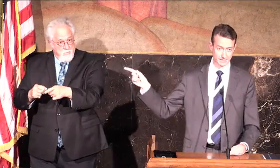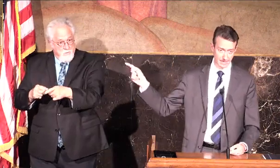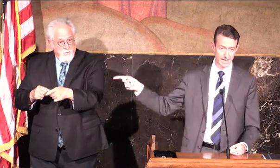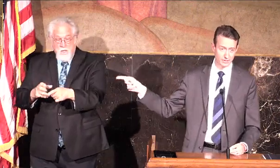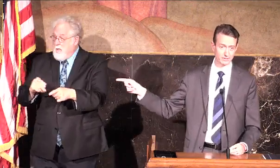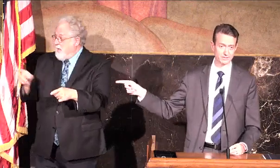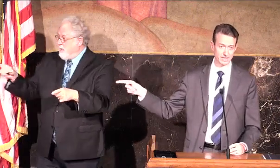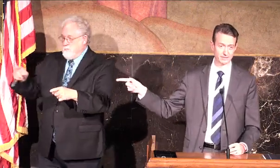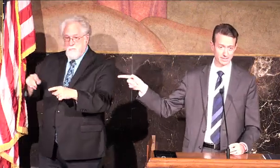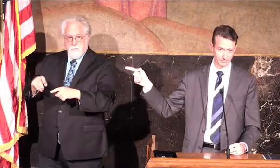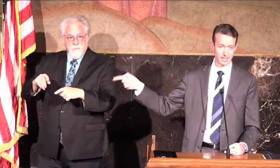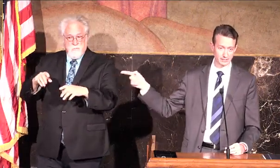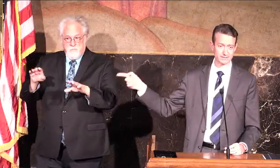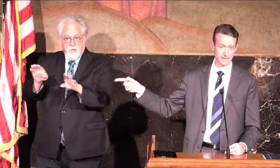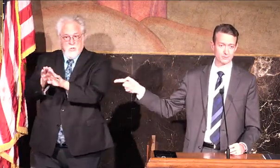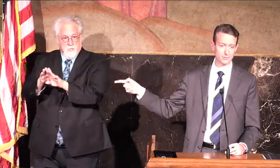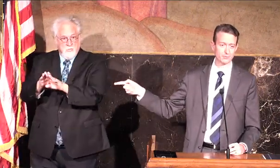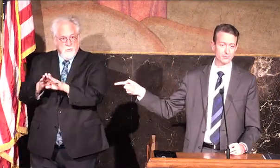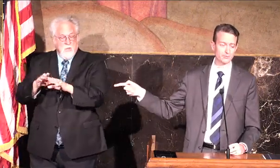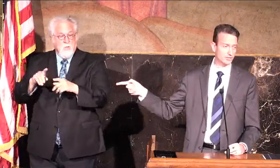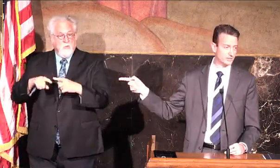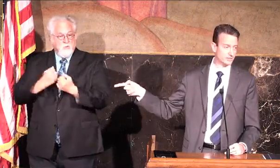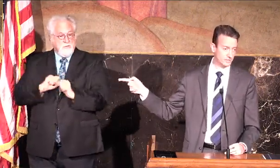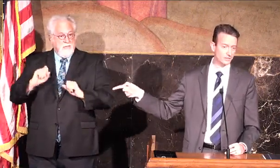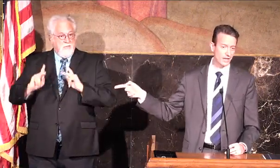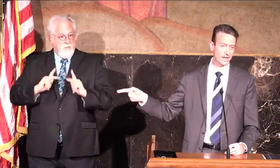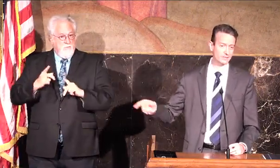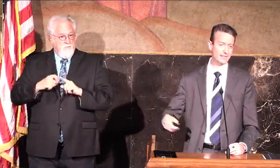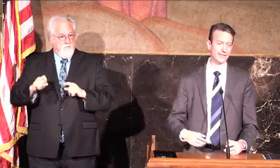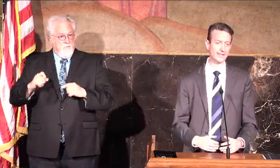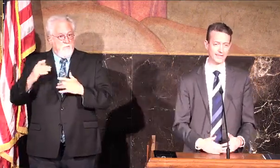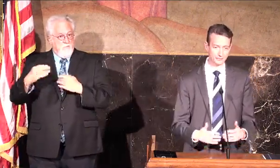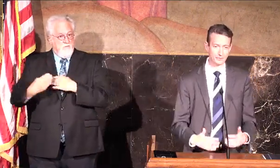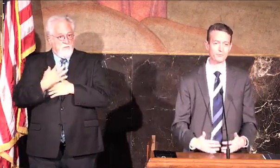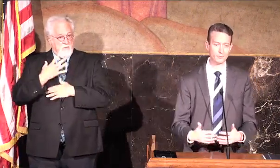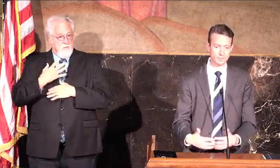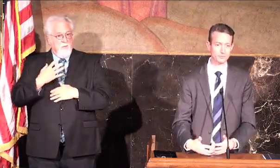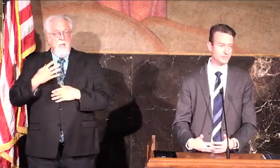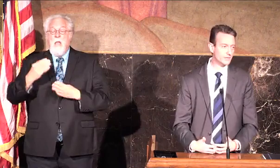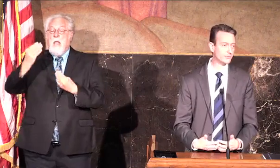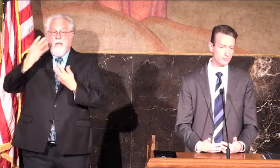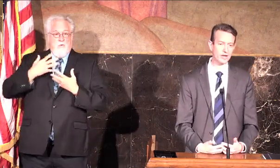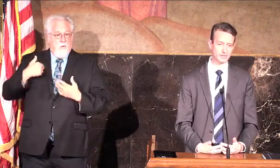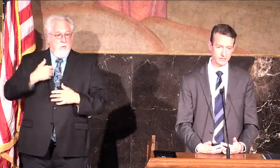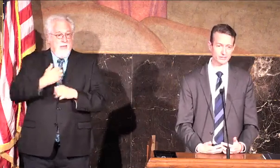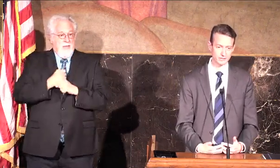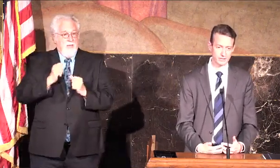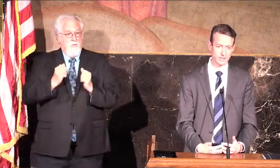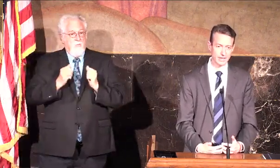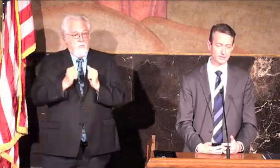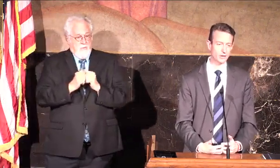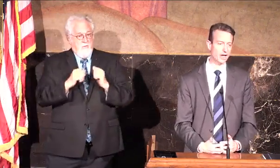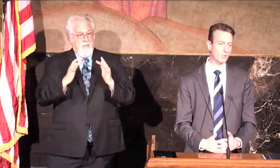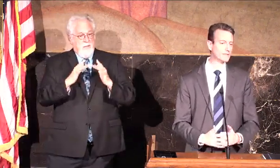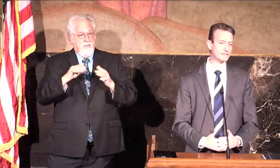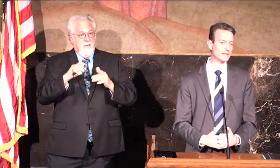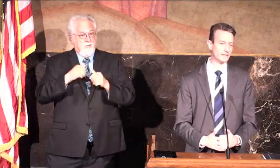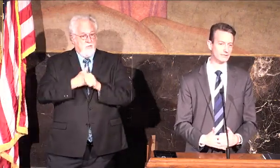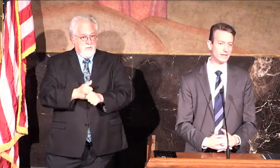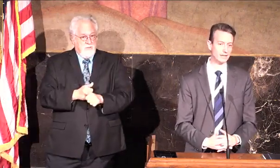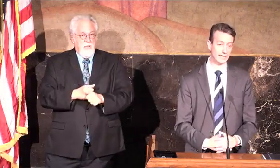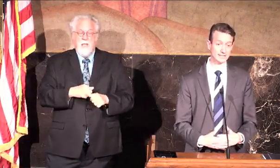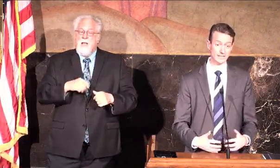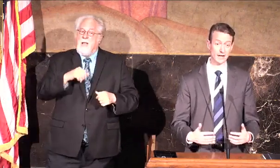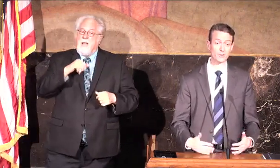and take actions that have likely saved people from infections and saved lives is from information we received through contact tracing. So I wouldn't say